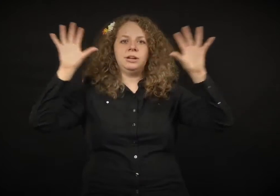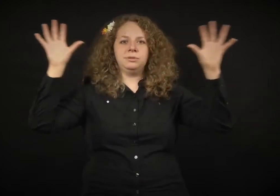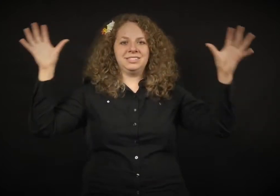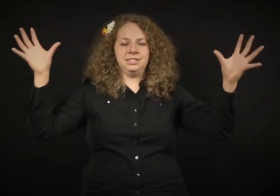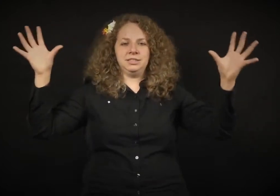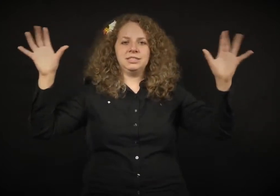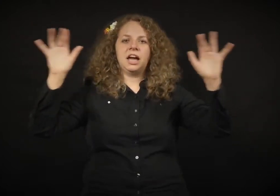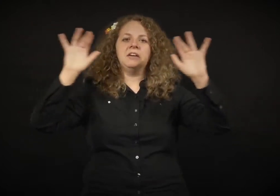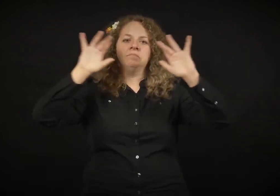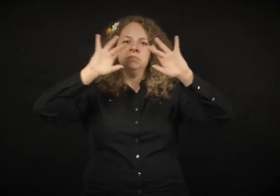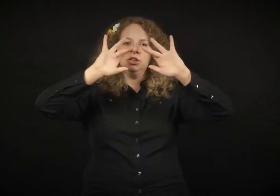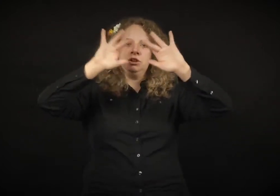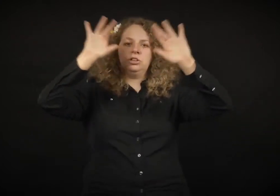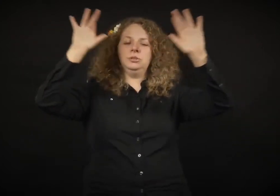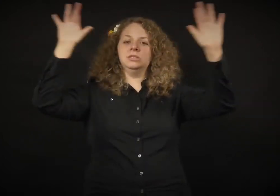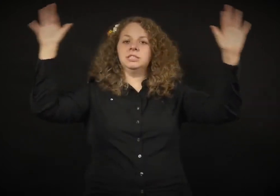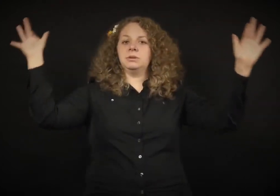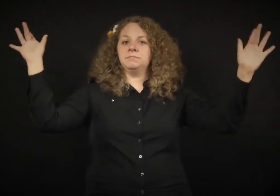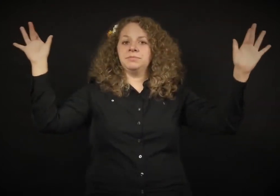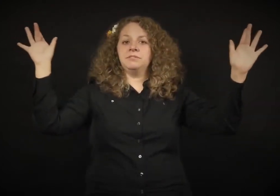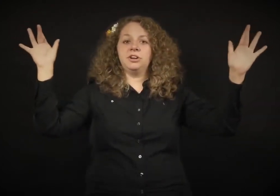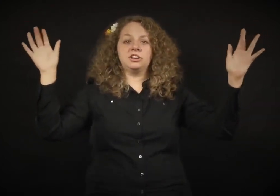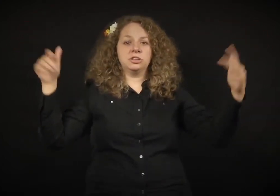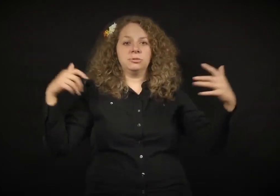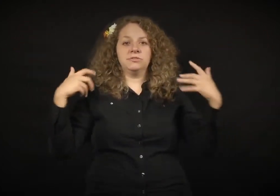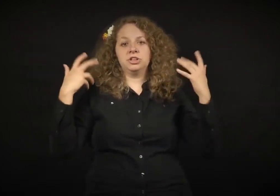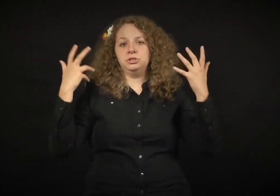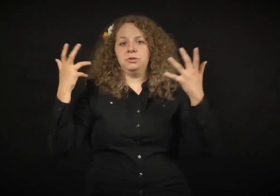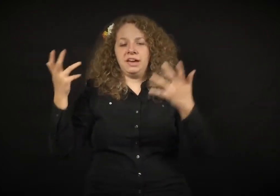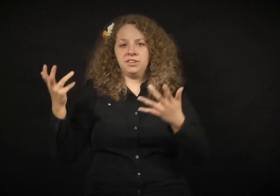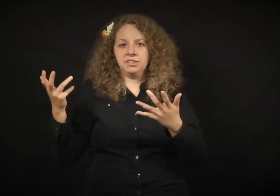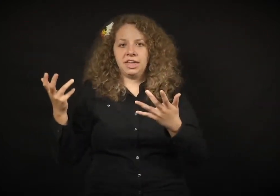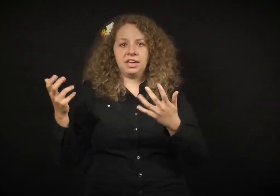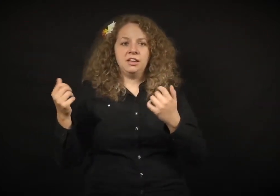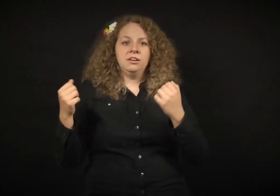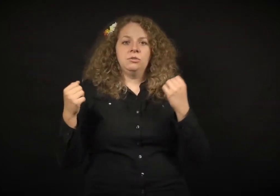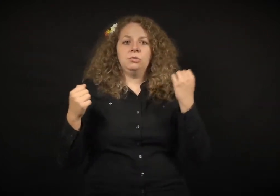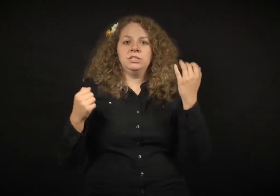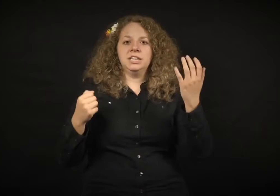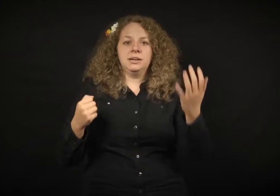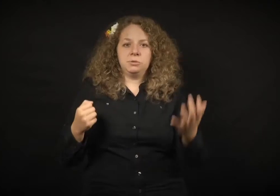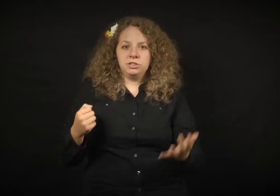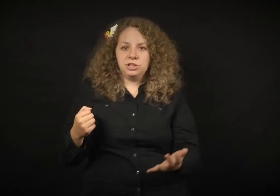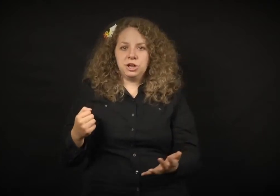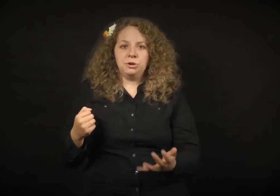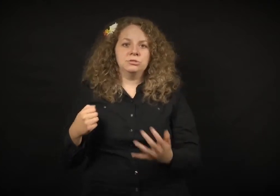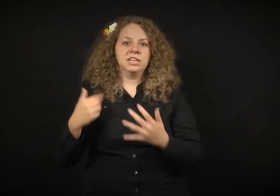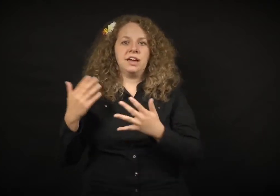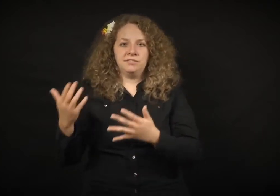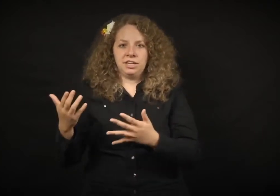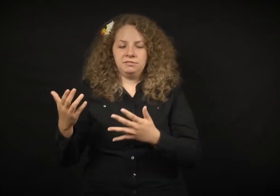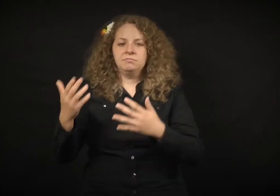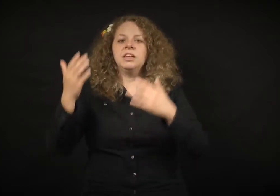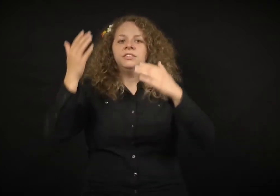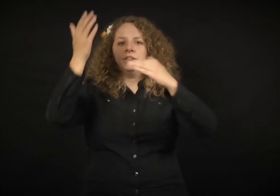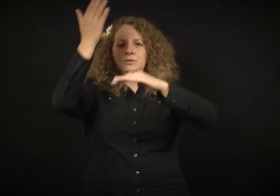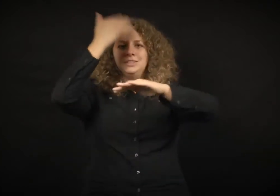able to see the sky, you could use this one. If you're actually referring to heaven, like one day I'm going to go to heaven, then you would